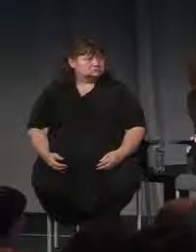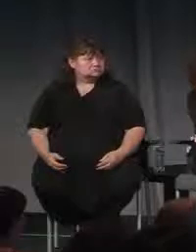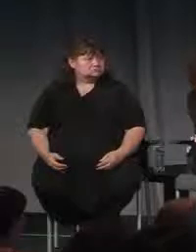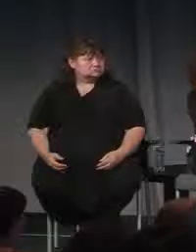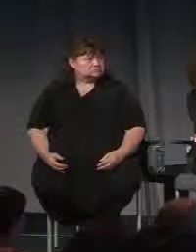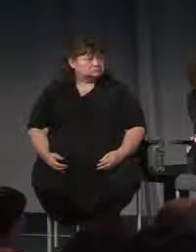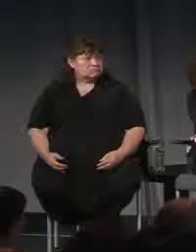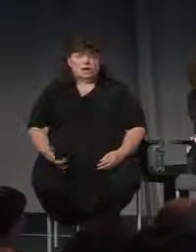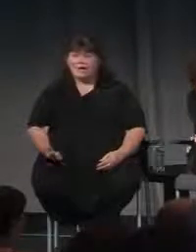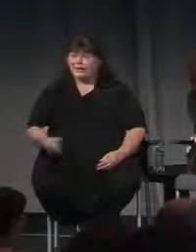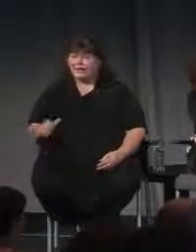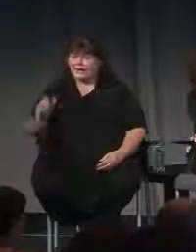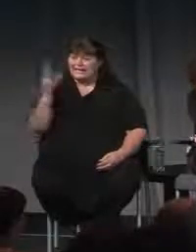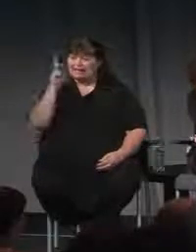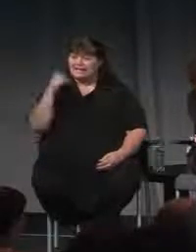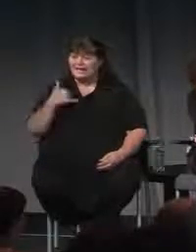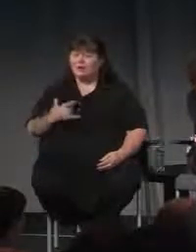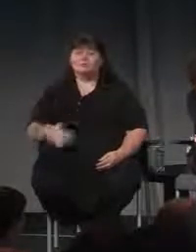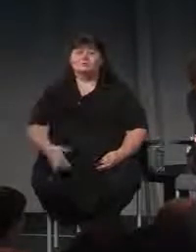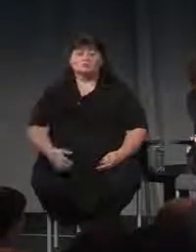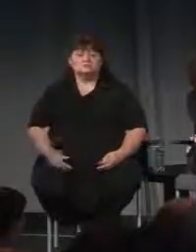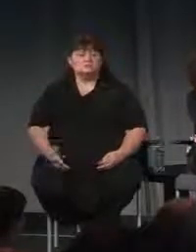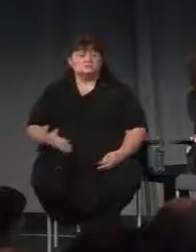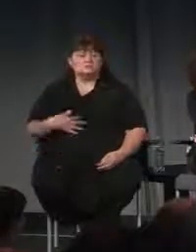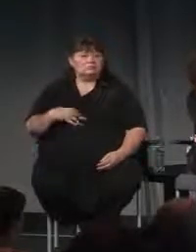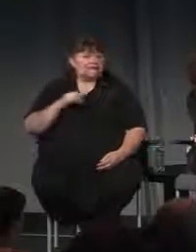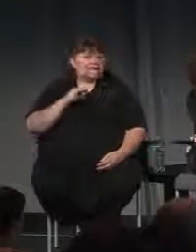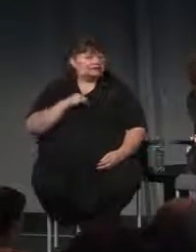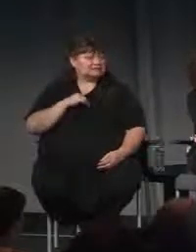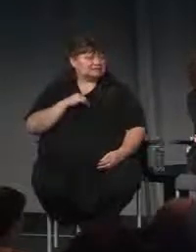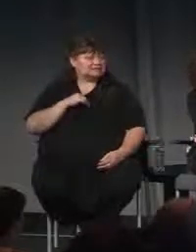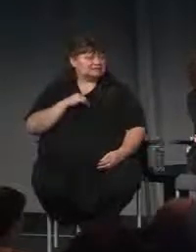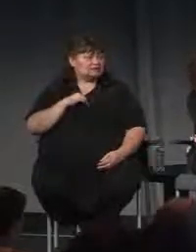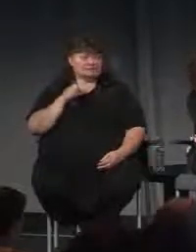Okay, that's better. Yeah. My tie is too